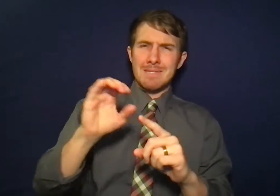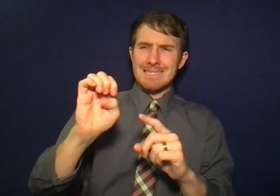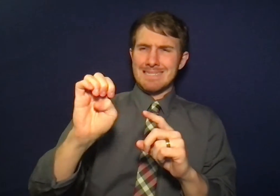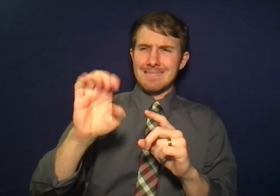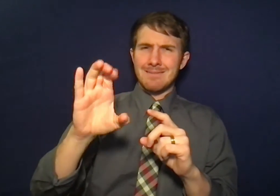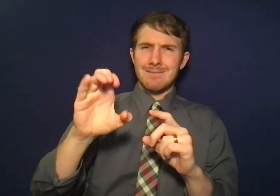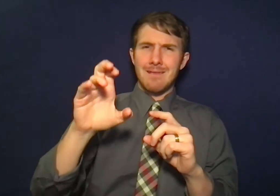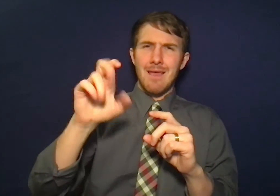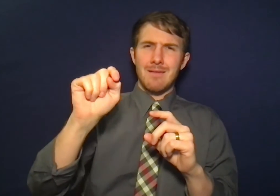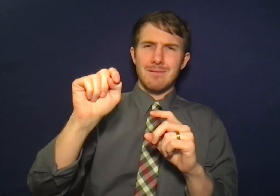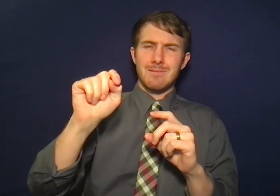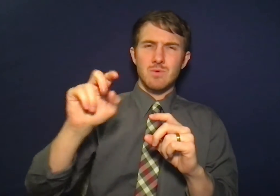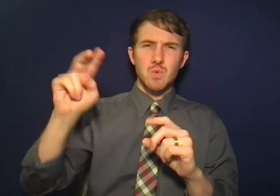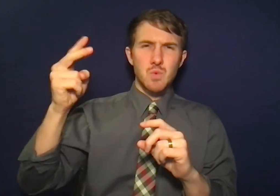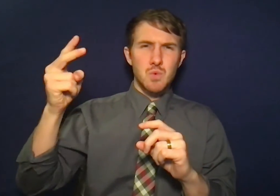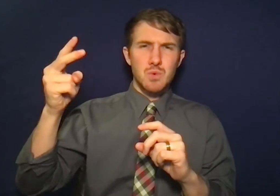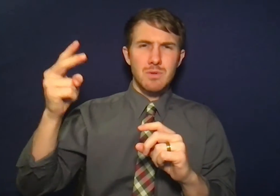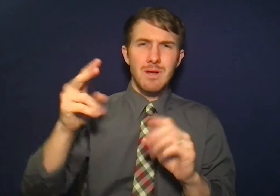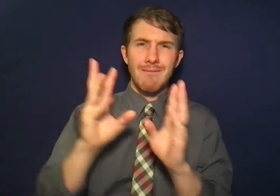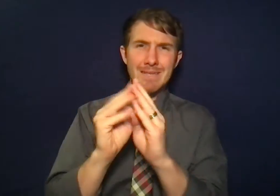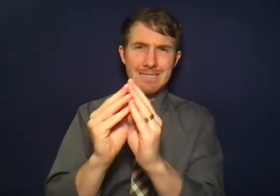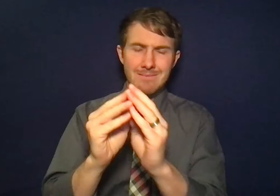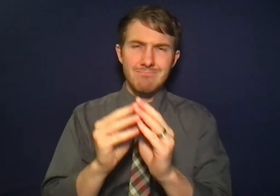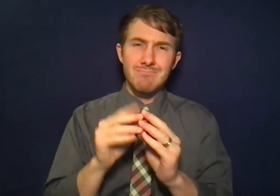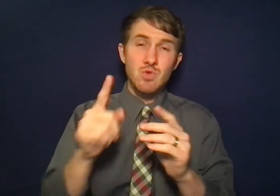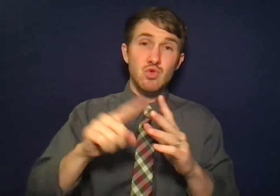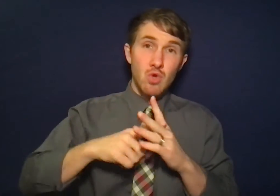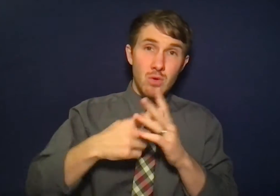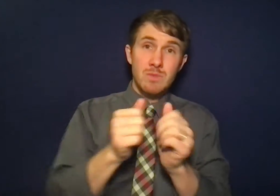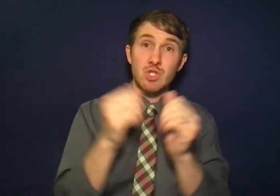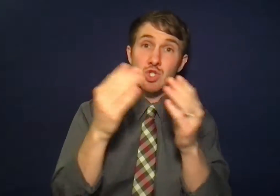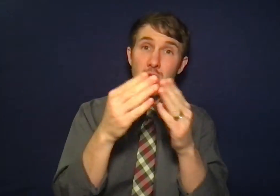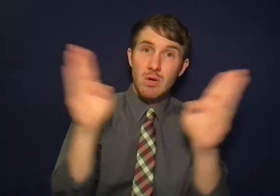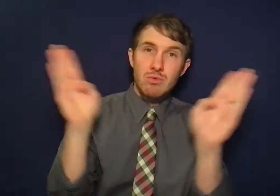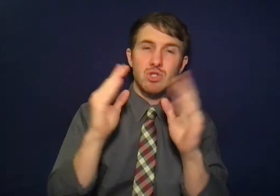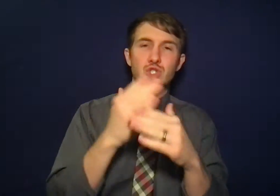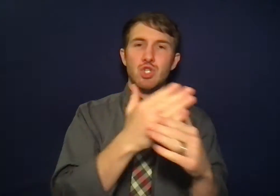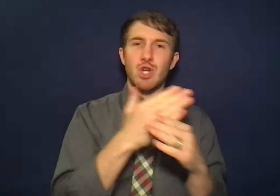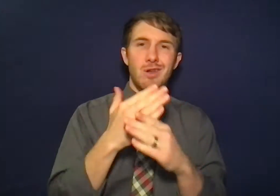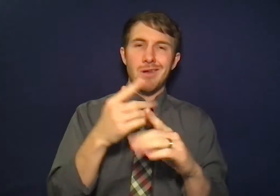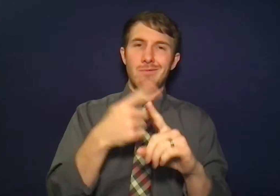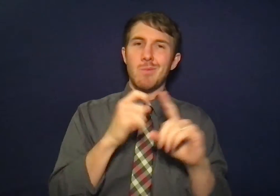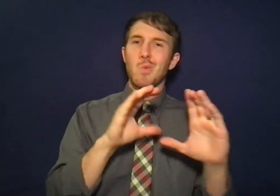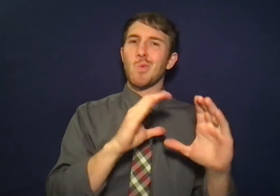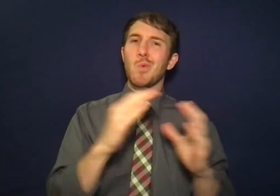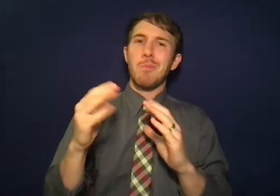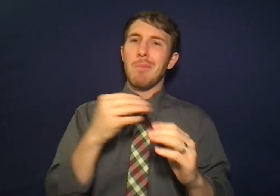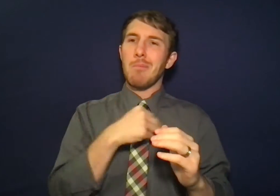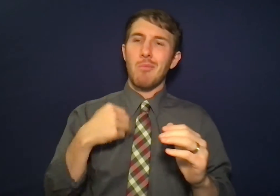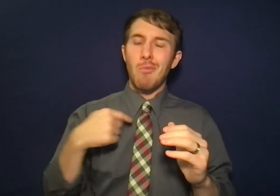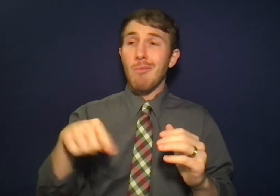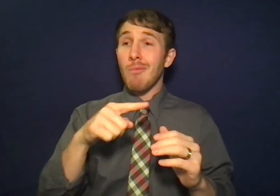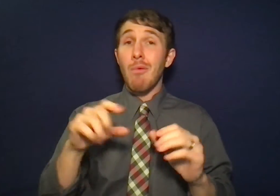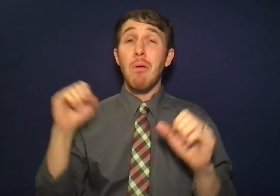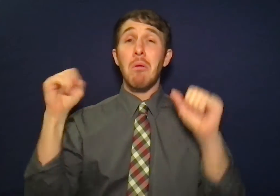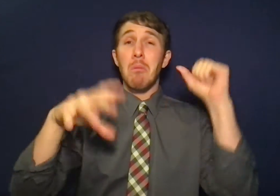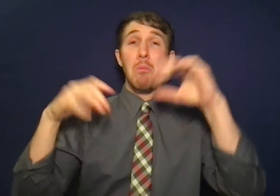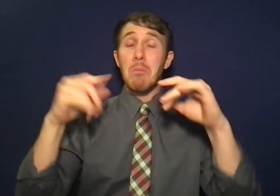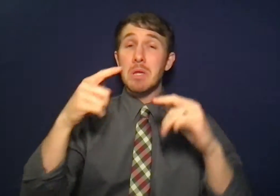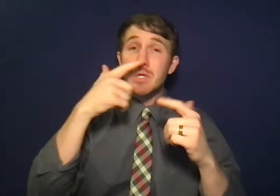come from the ESET2 convening. It starts with general sharing from the group members of topics of interest and problems